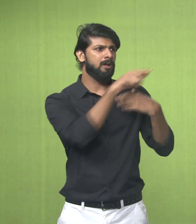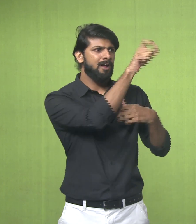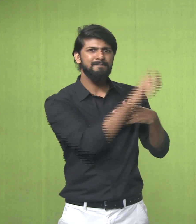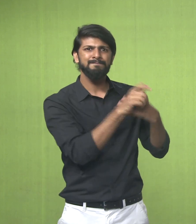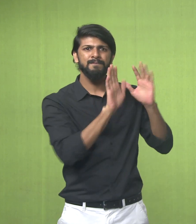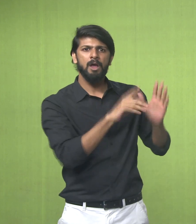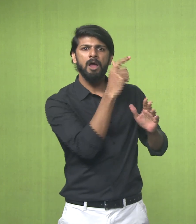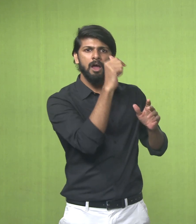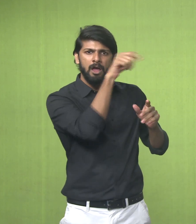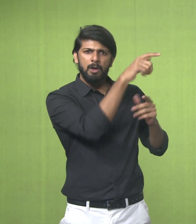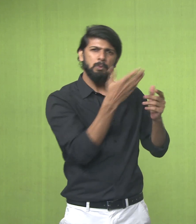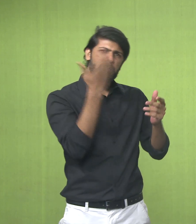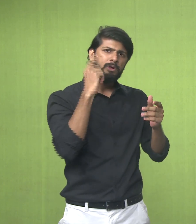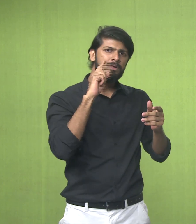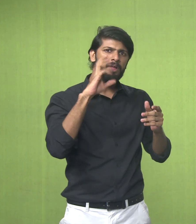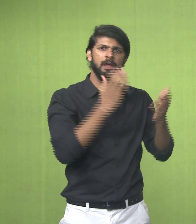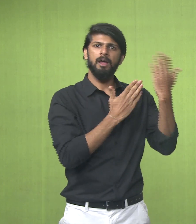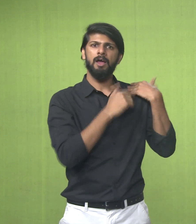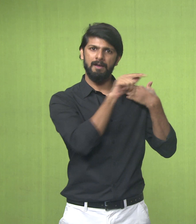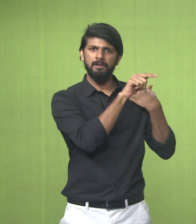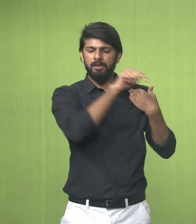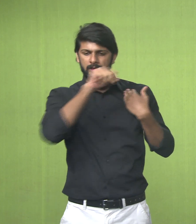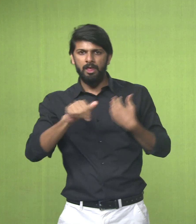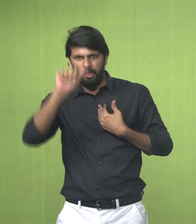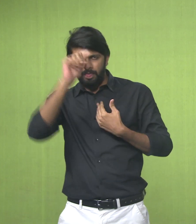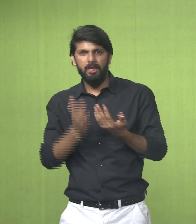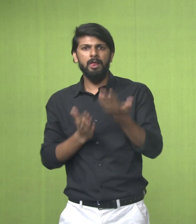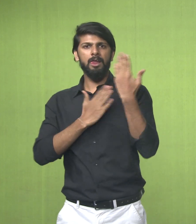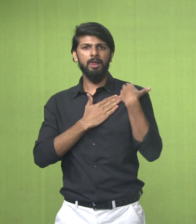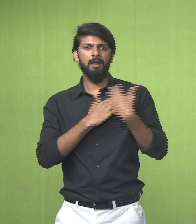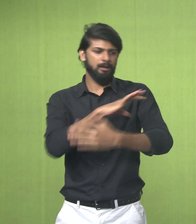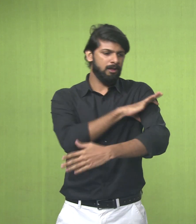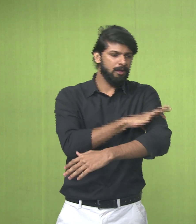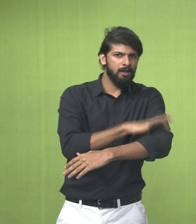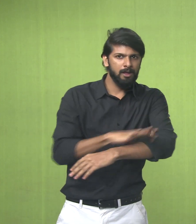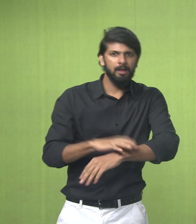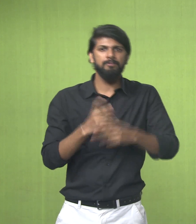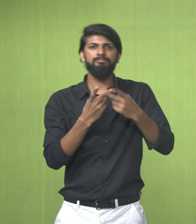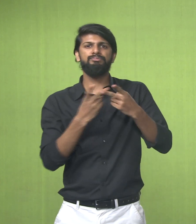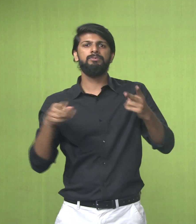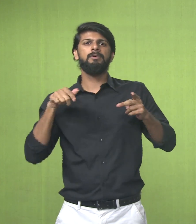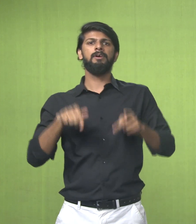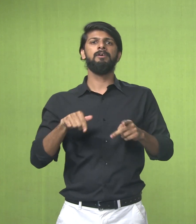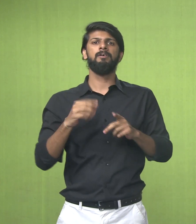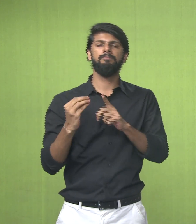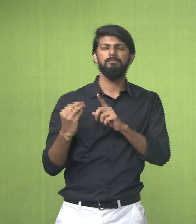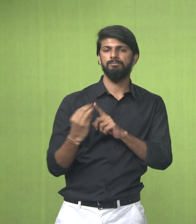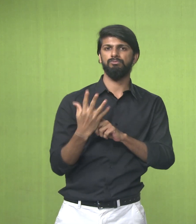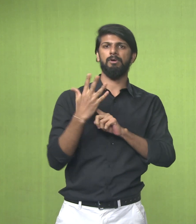Civilization is similar to what we have now. They have paintings. The costumes also, the armbands, the bangles the women